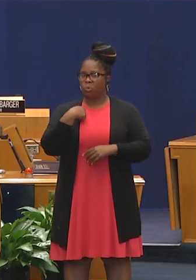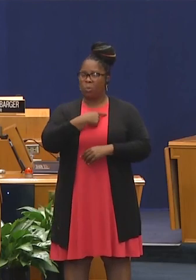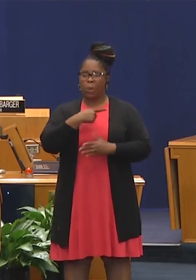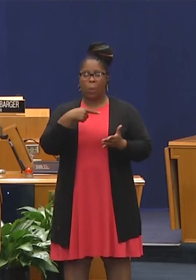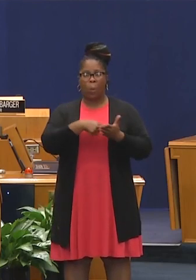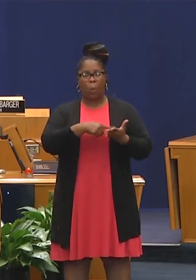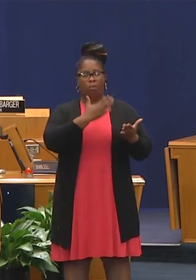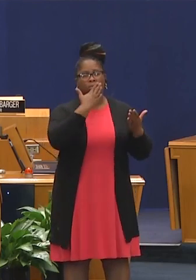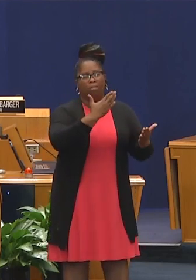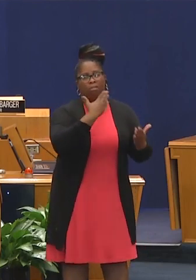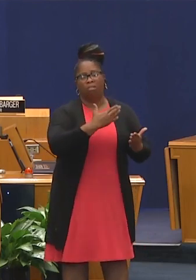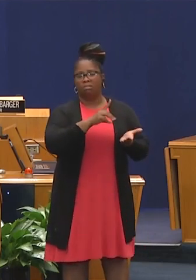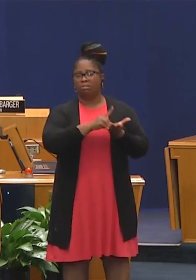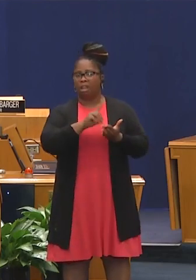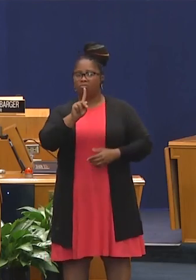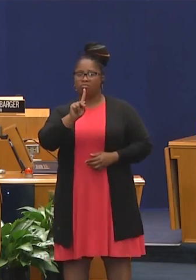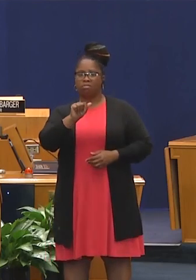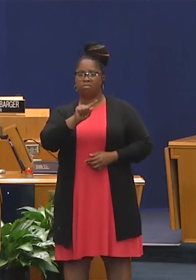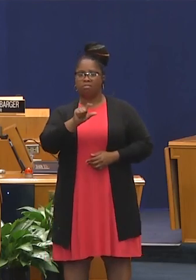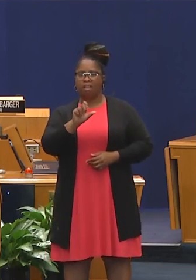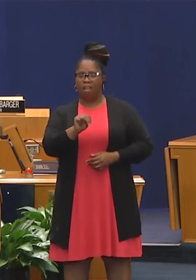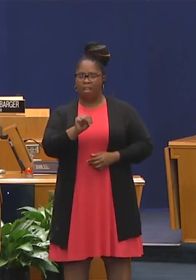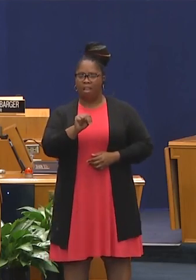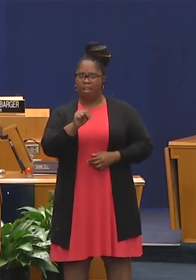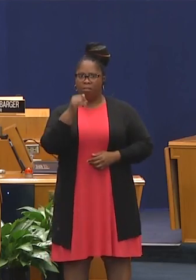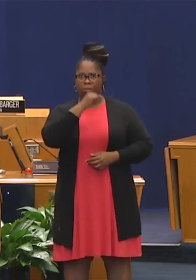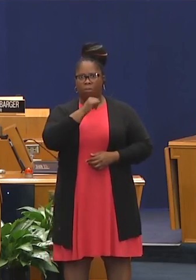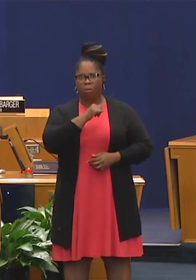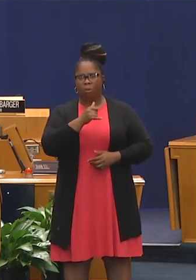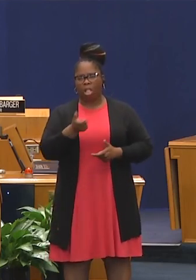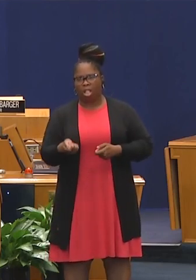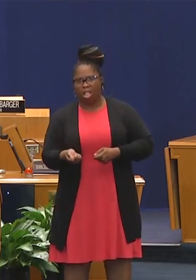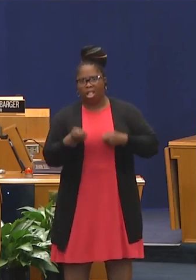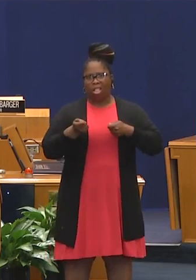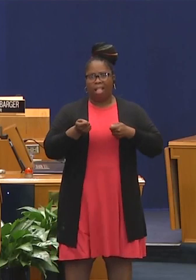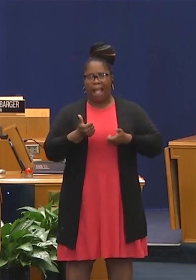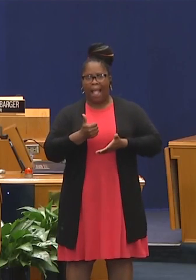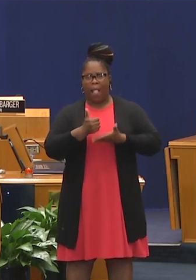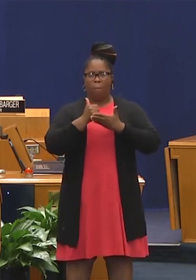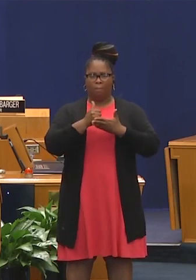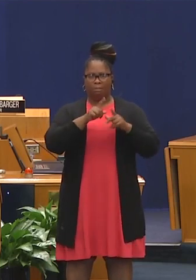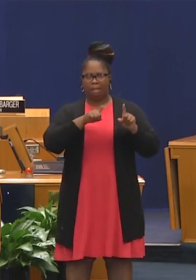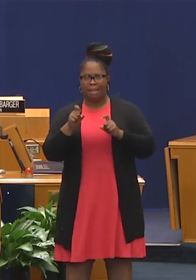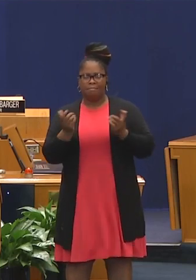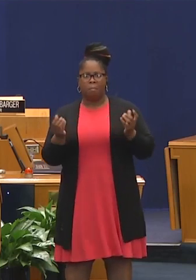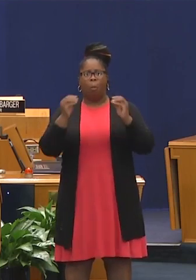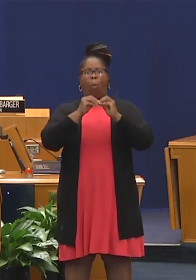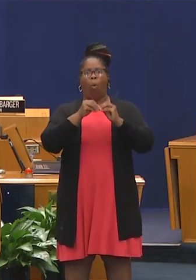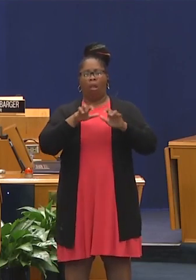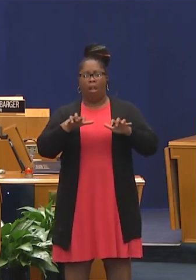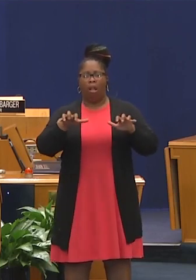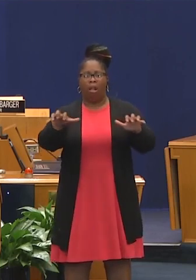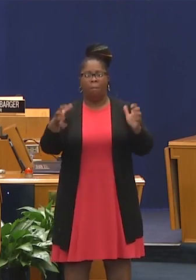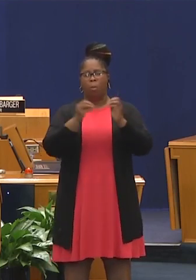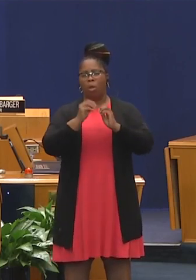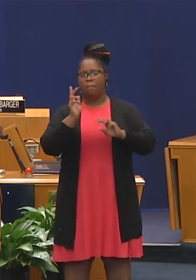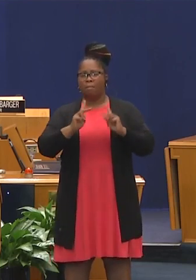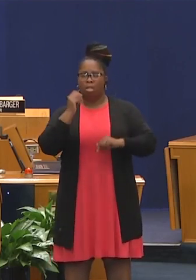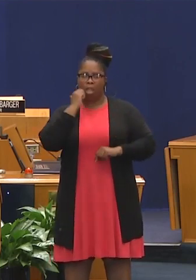to Dr. Kazan for elevating our ability here in LA County to test thousands of more people each